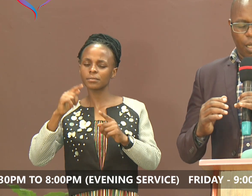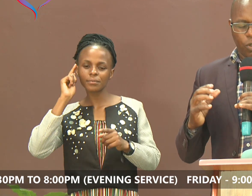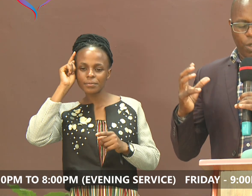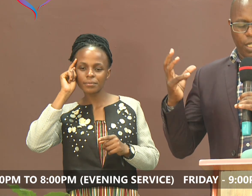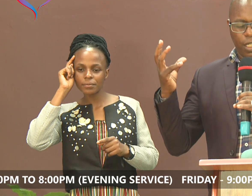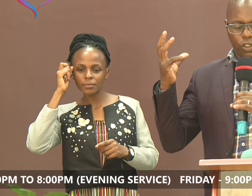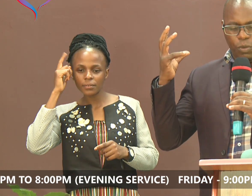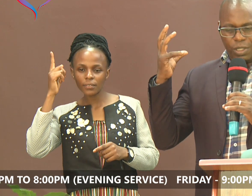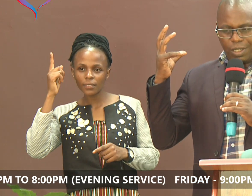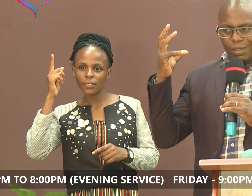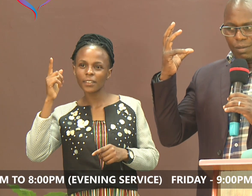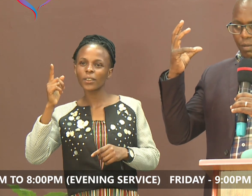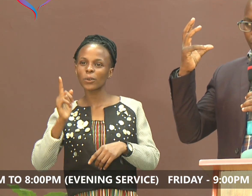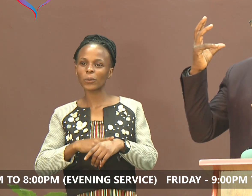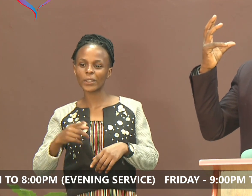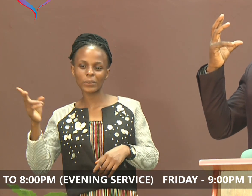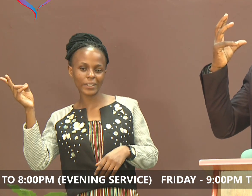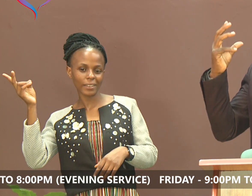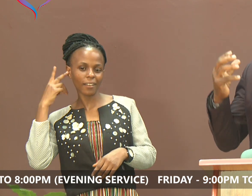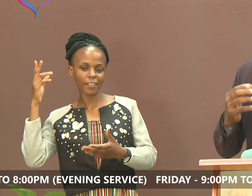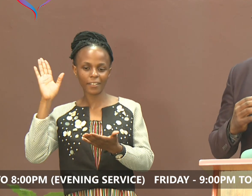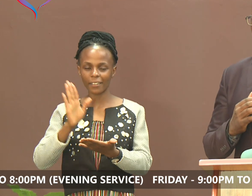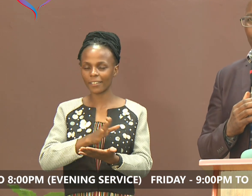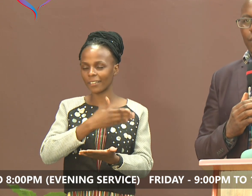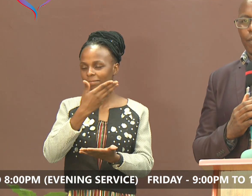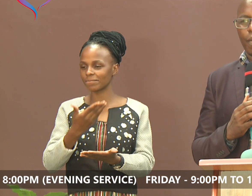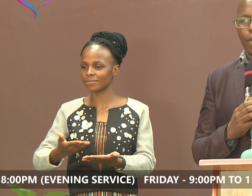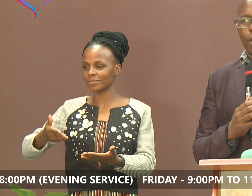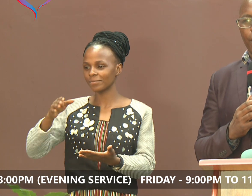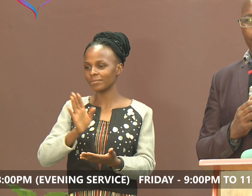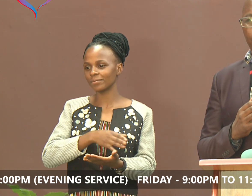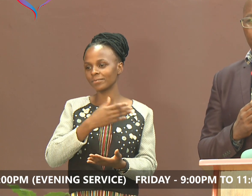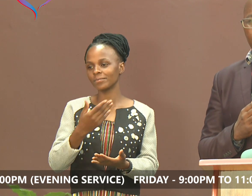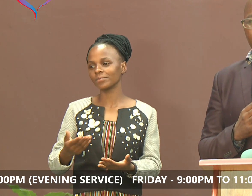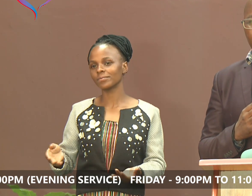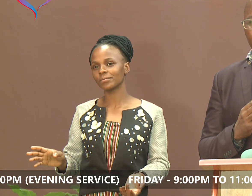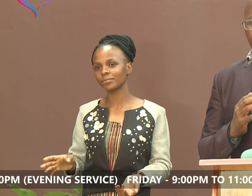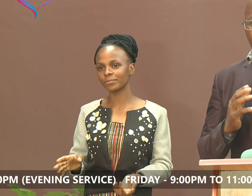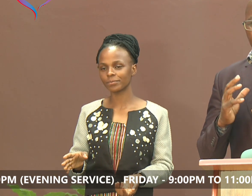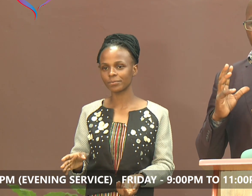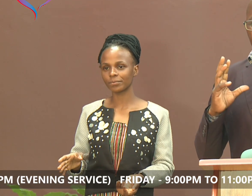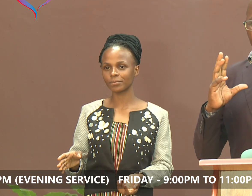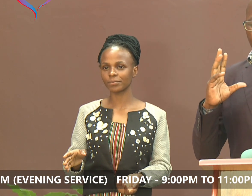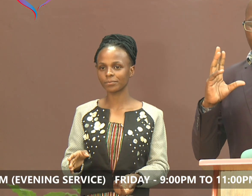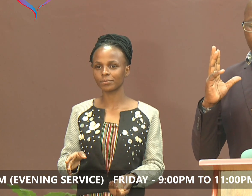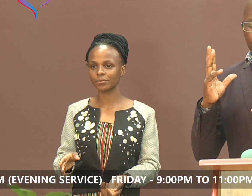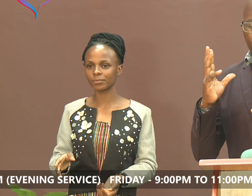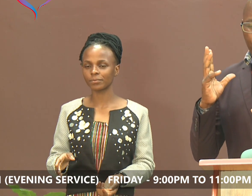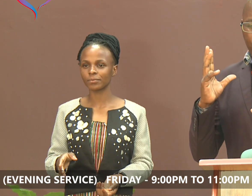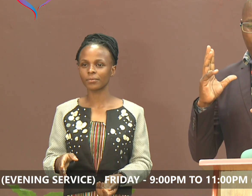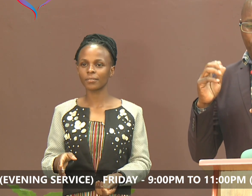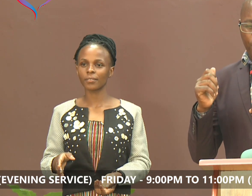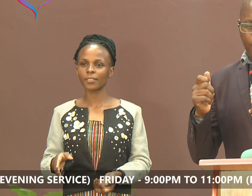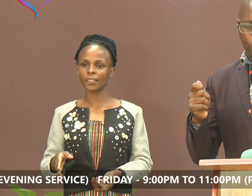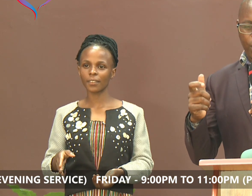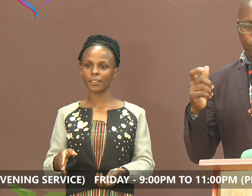it comes when we are listening to music. Okuwuliriza n'osiima tusobola kitegeera nga tututa omuntu atudde ng'awuliriza music. You pay attention to